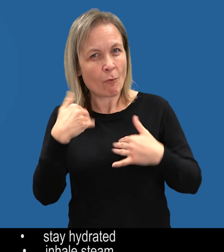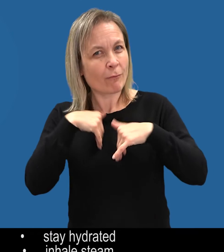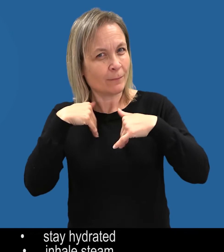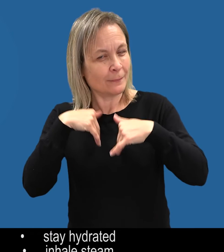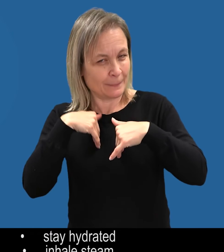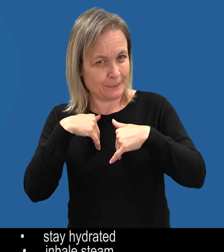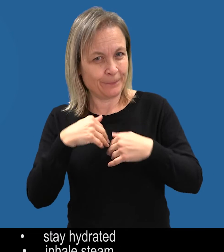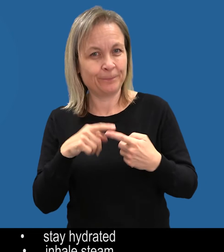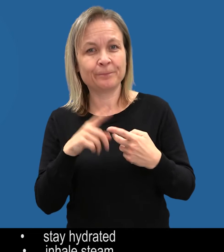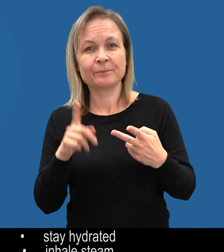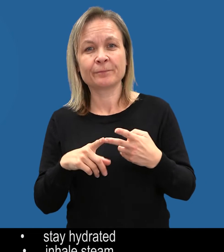Stay hydrated.